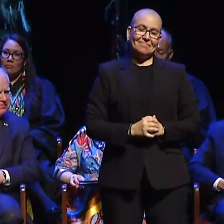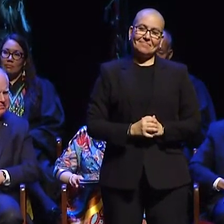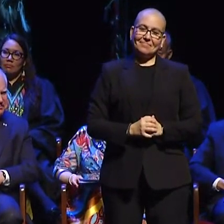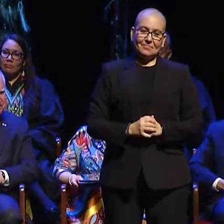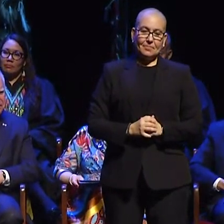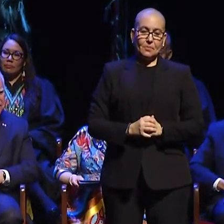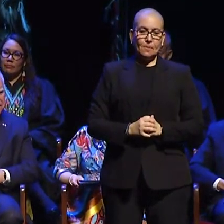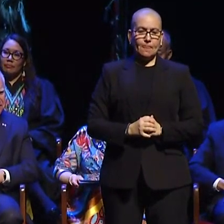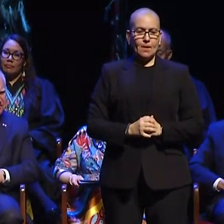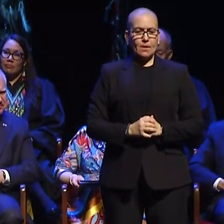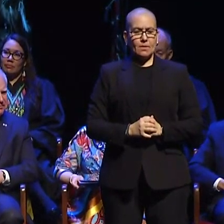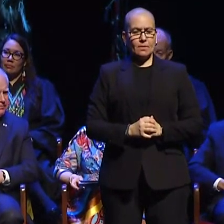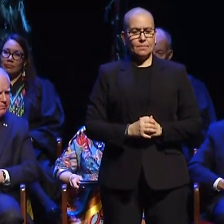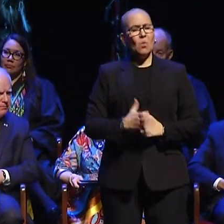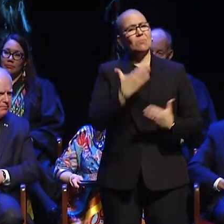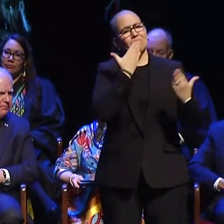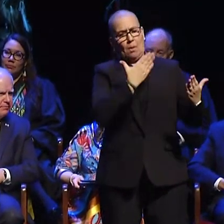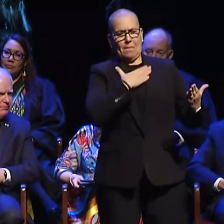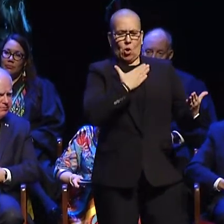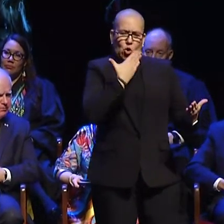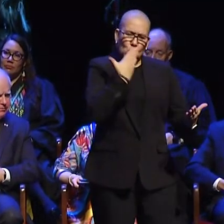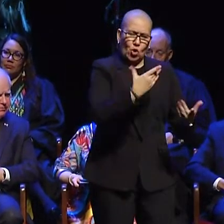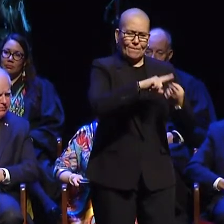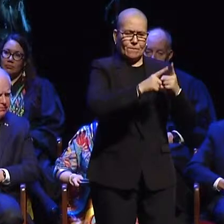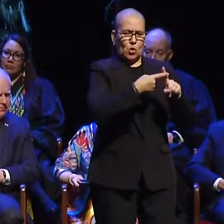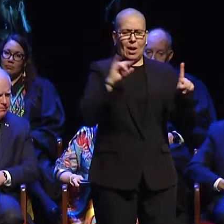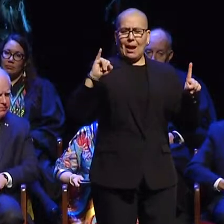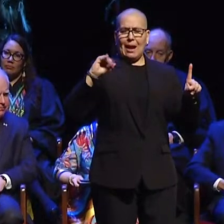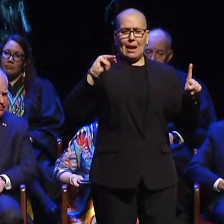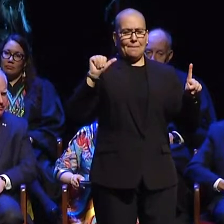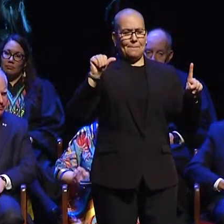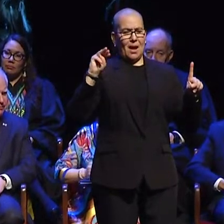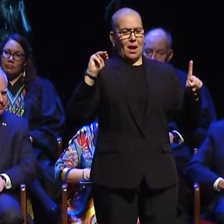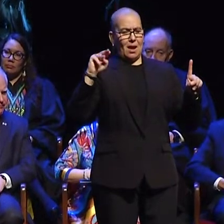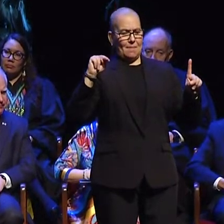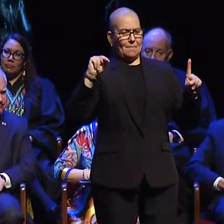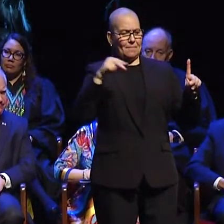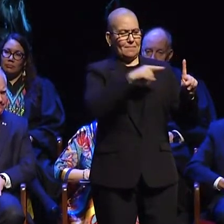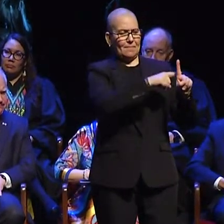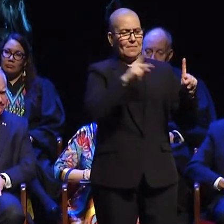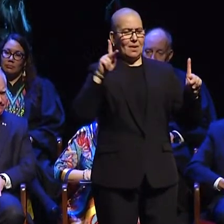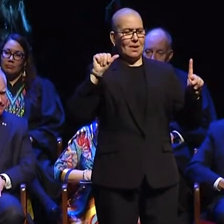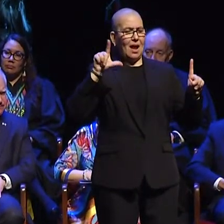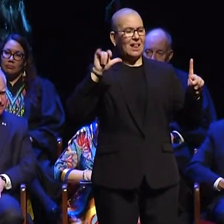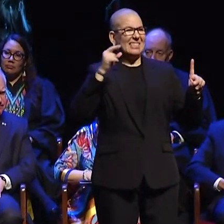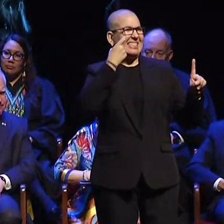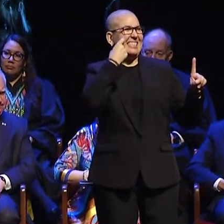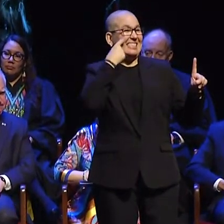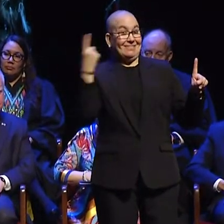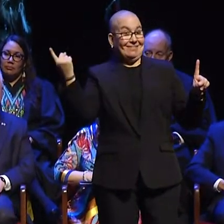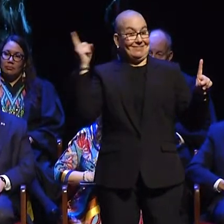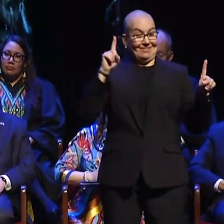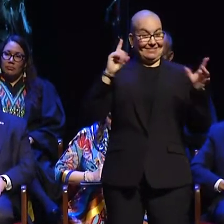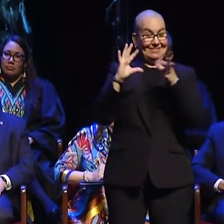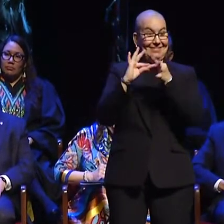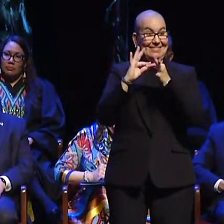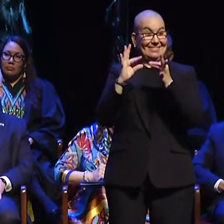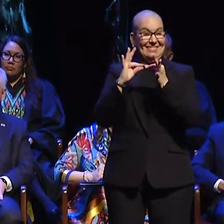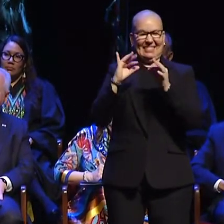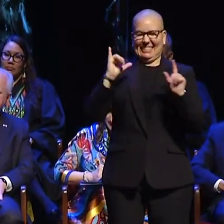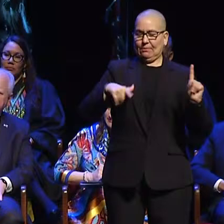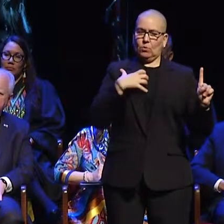I want to thank my good friend, Imam Makram El-Amin, who was here, who gave such a wonderful invocation for us. And I also want to